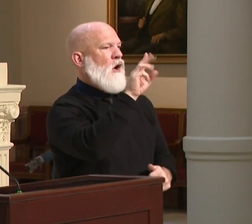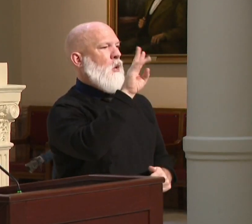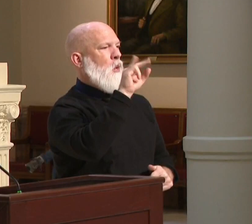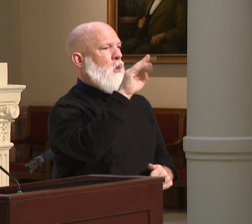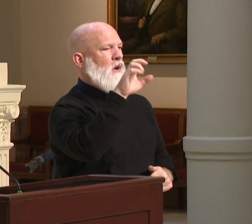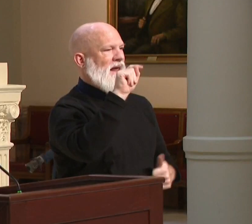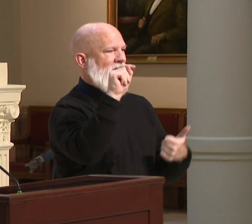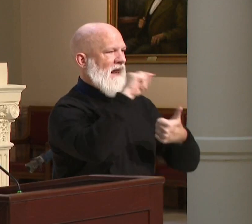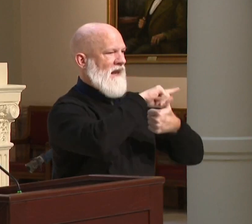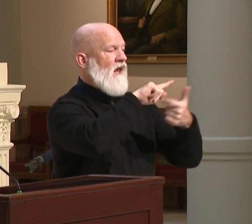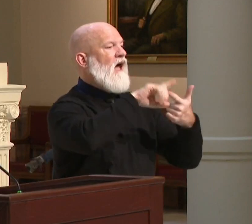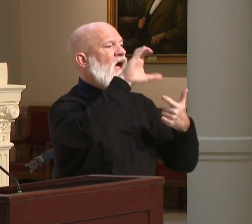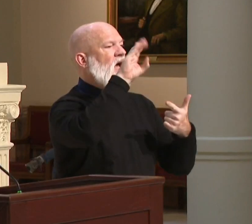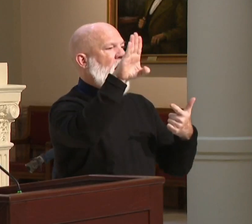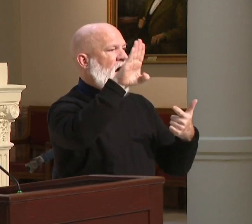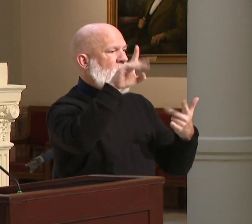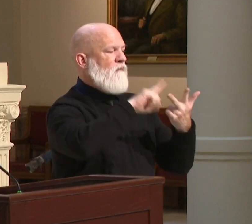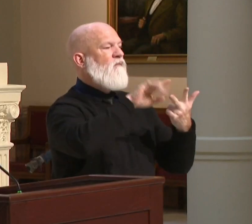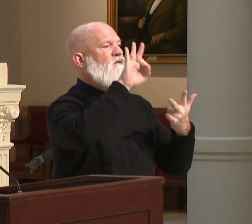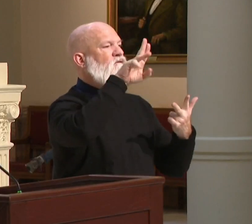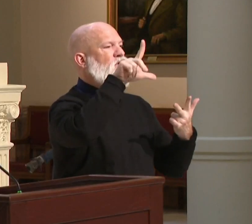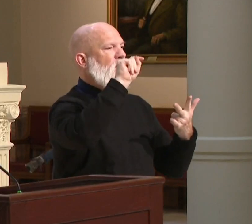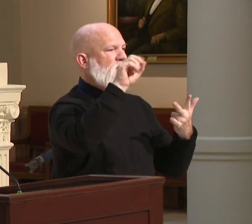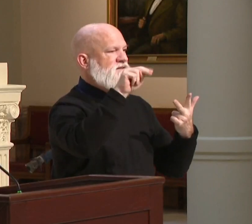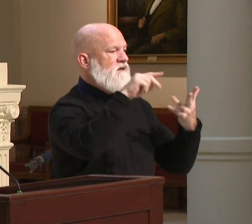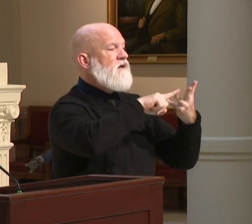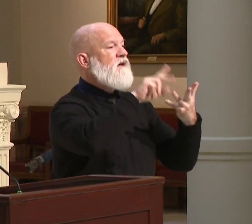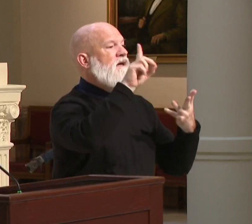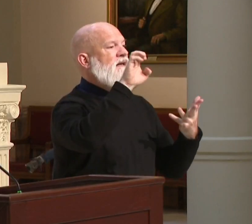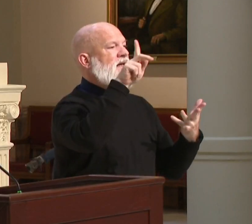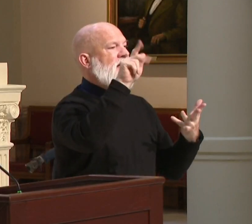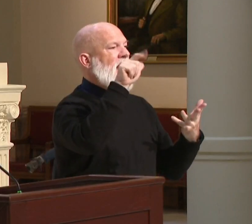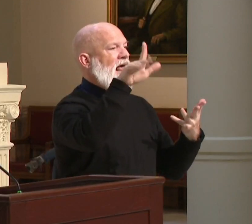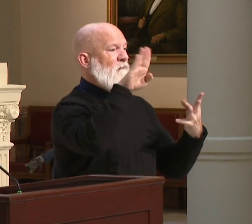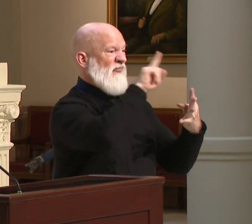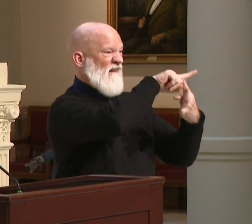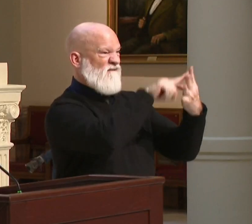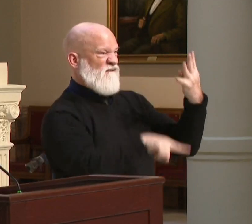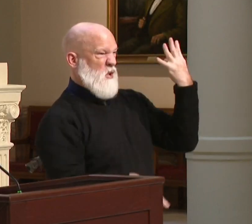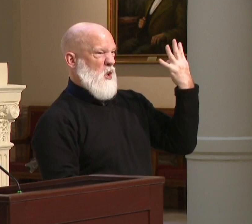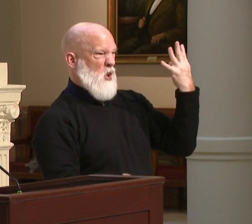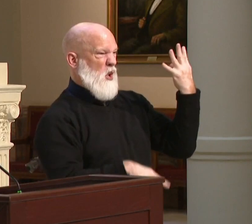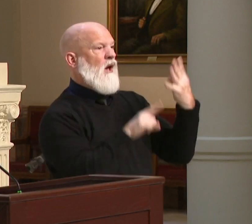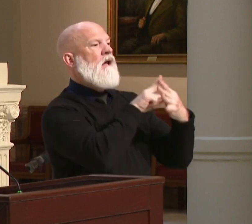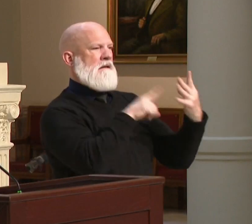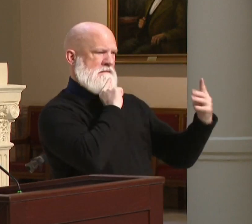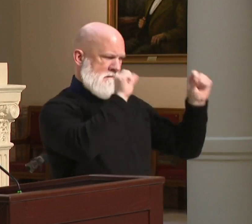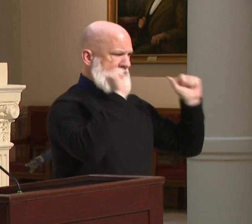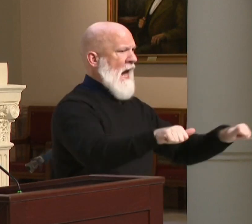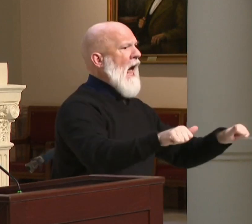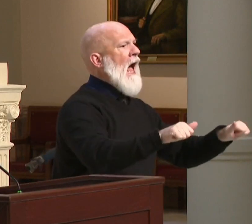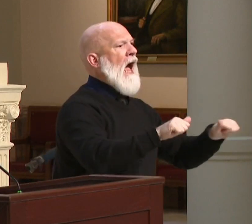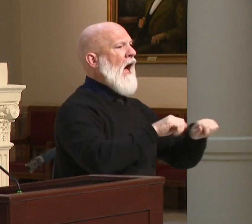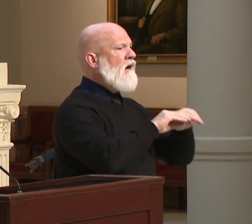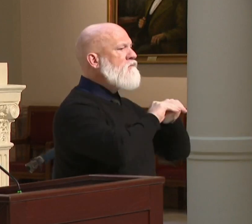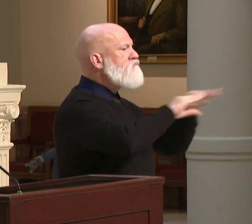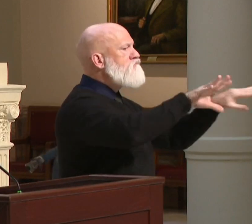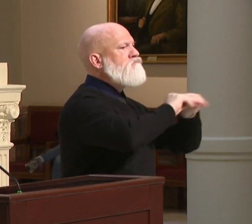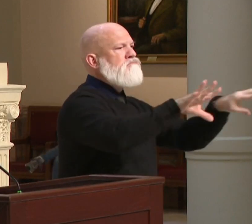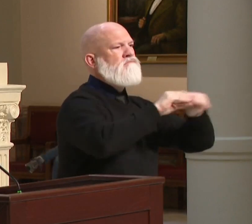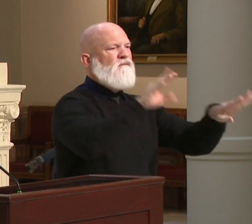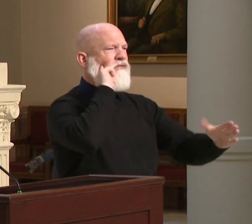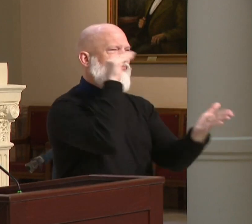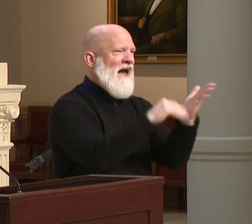Fulton, and DeKalb counties. These sites have the capacity to administer thousands of vaccines per day, and